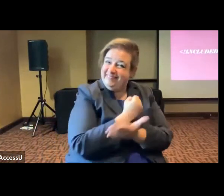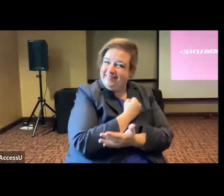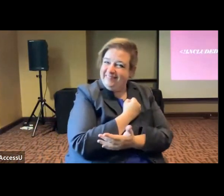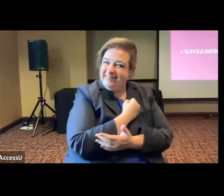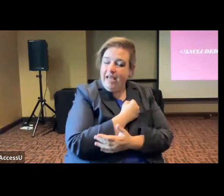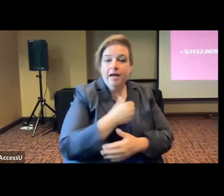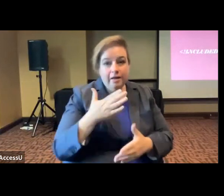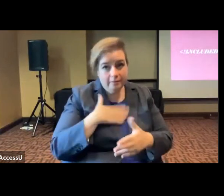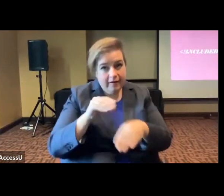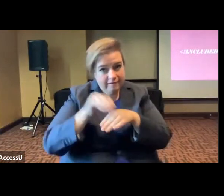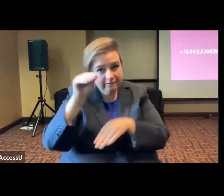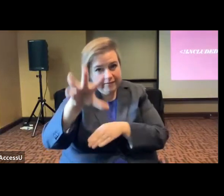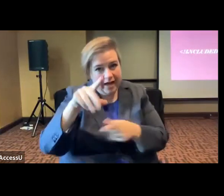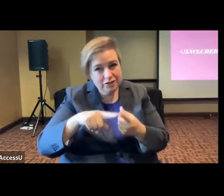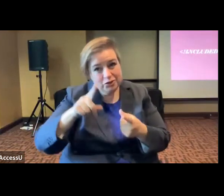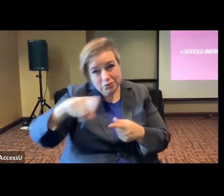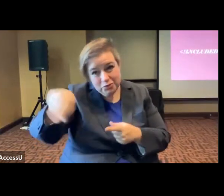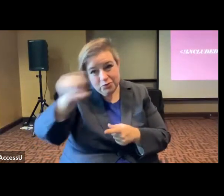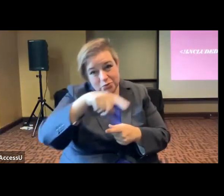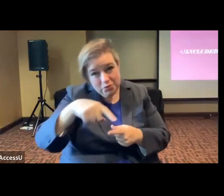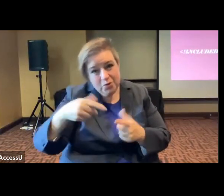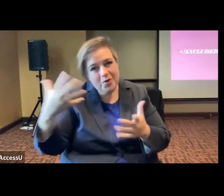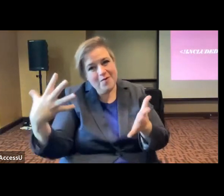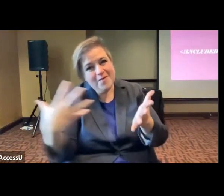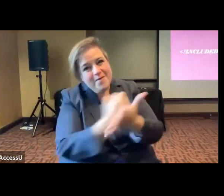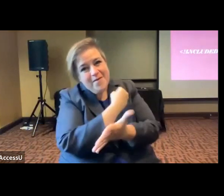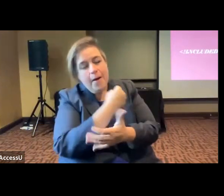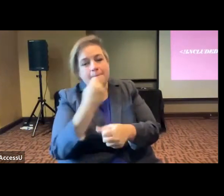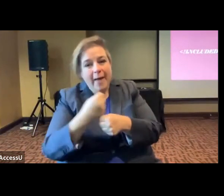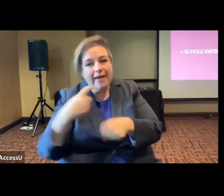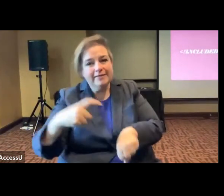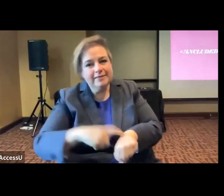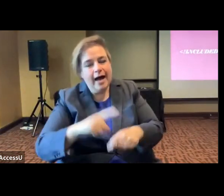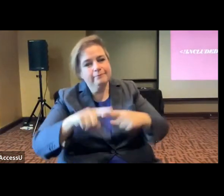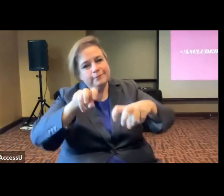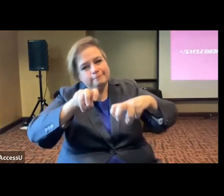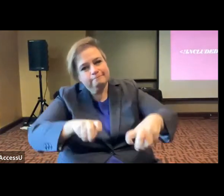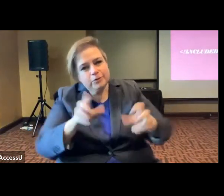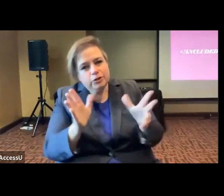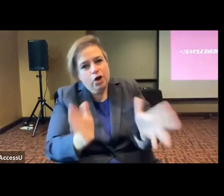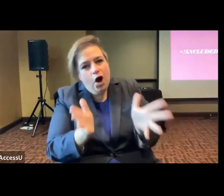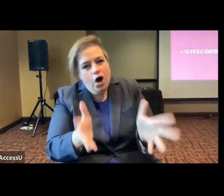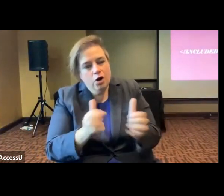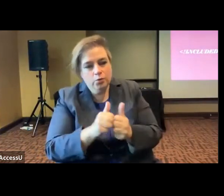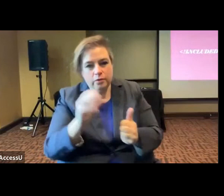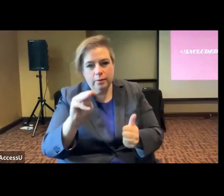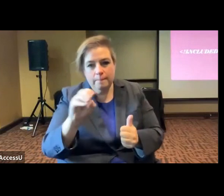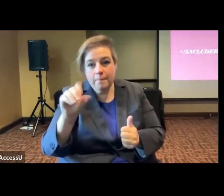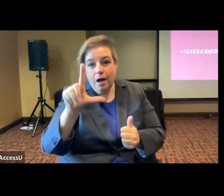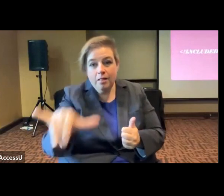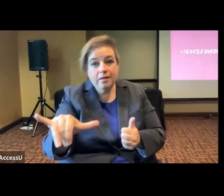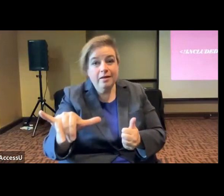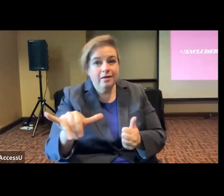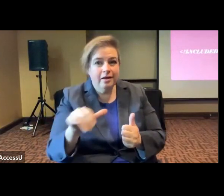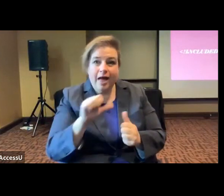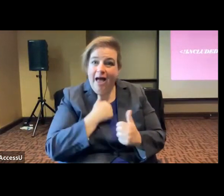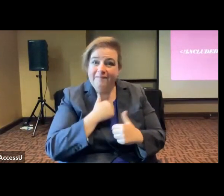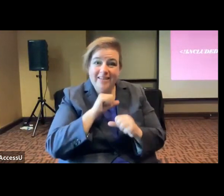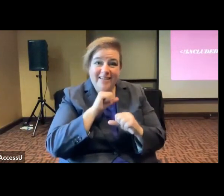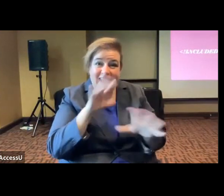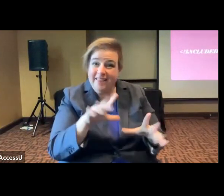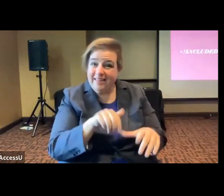my advice to you is to make the time to sit and talk to her, because there's nothing else like it in